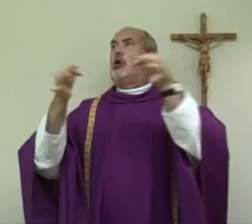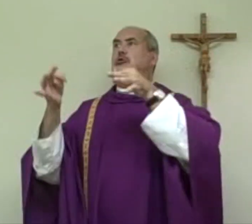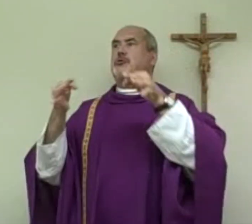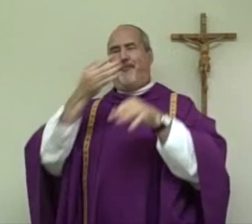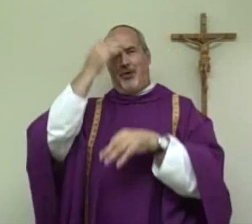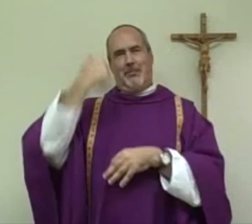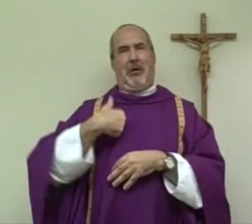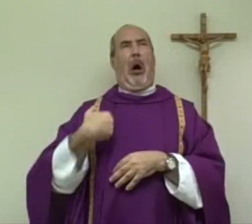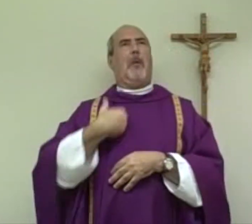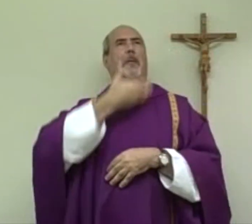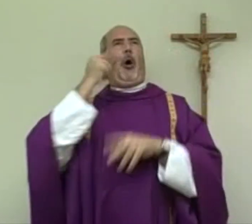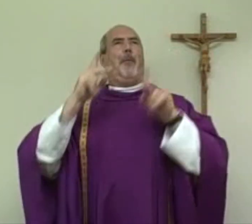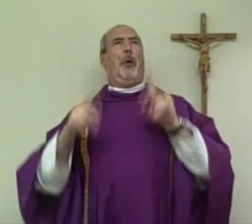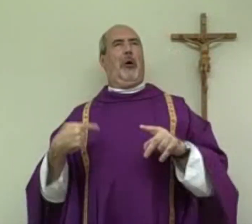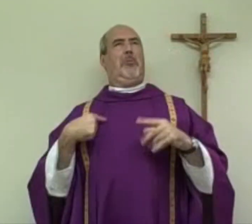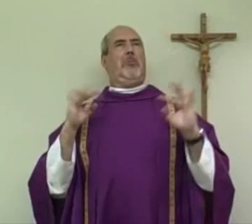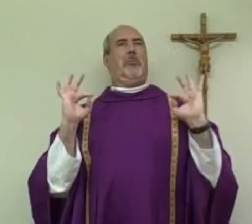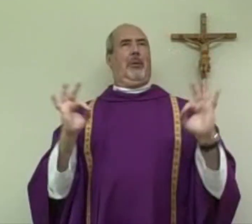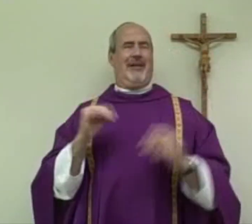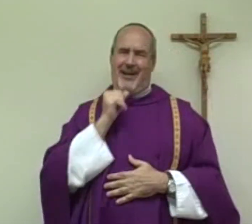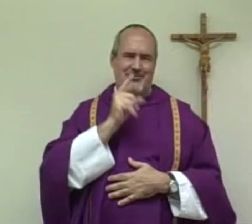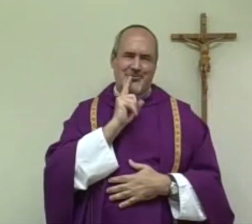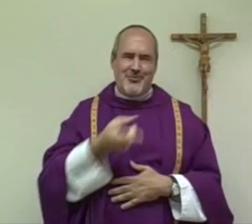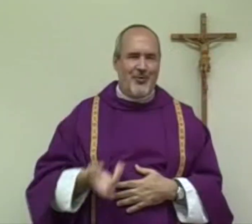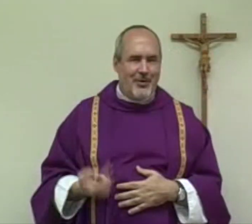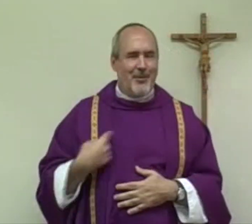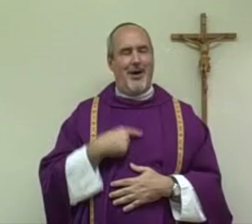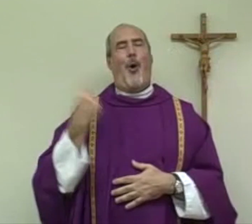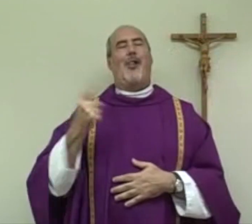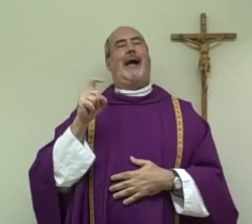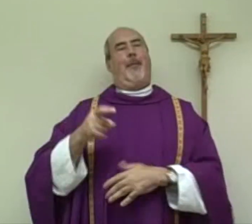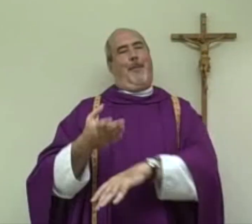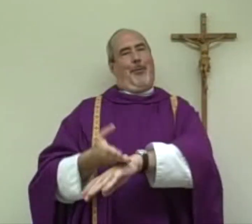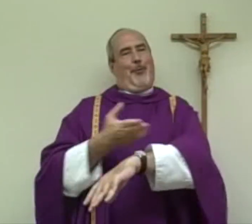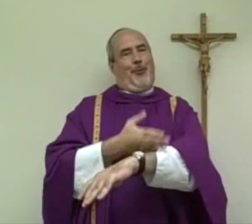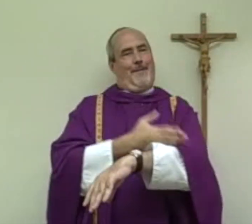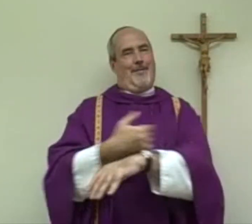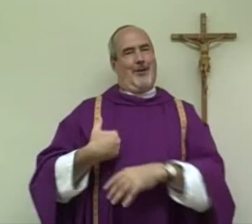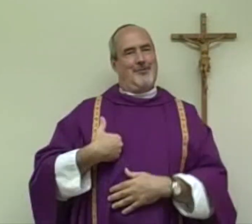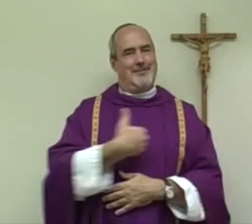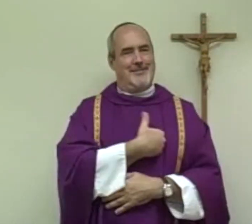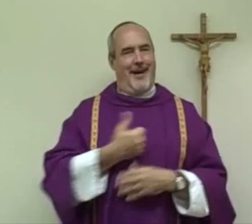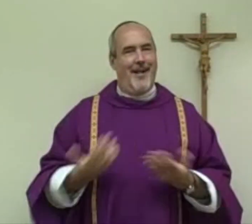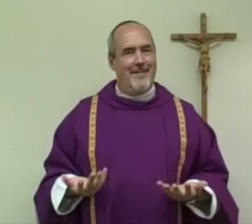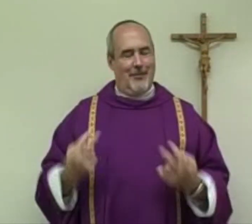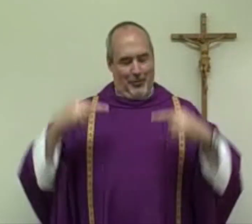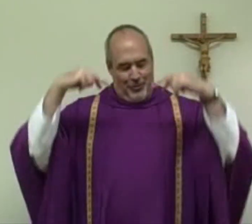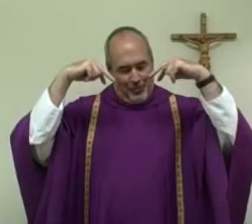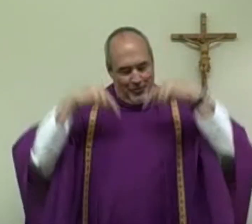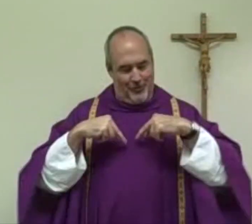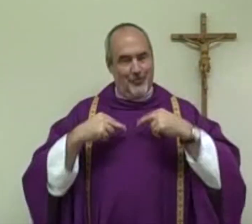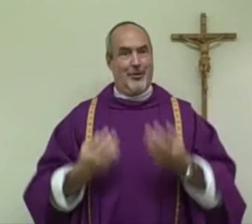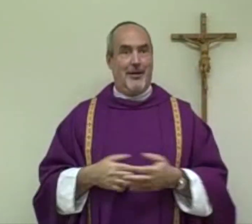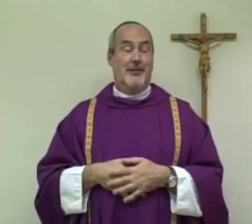because why are we too busy judging other people thinking we're a better person? And that's not true. There's always something we can do